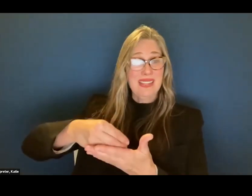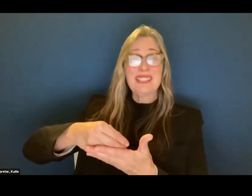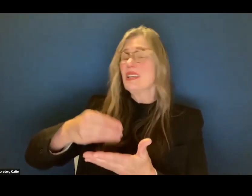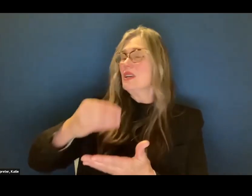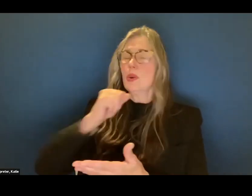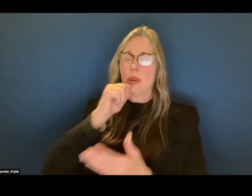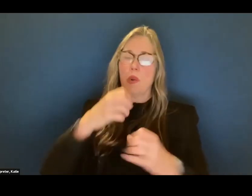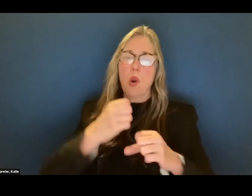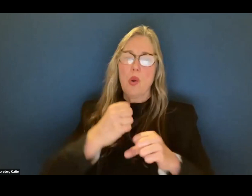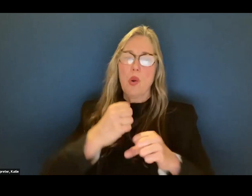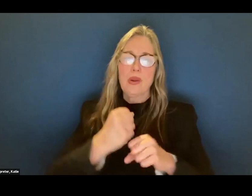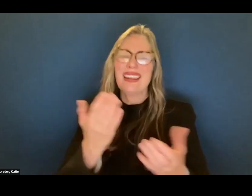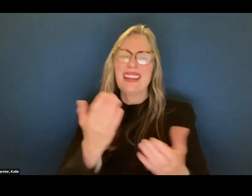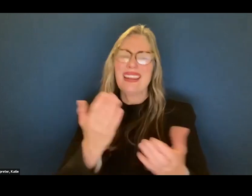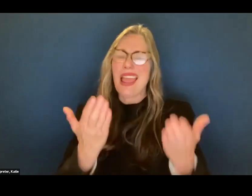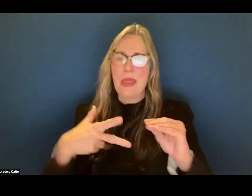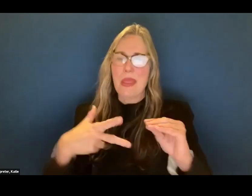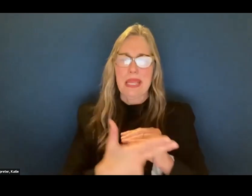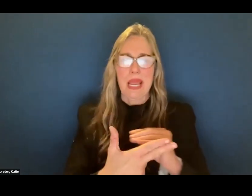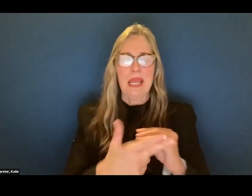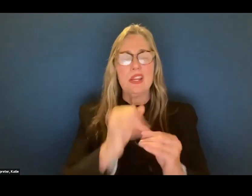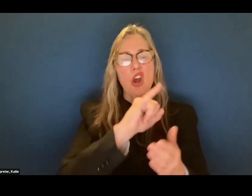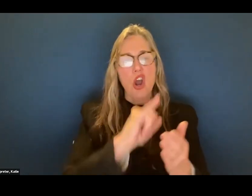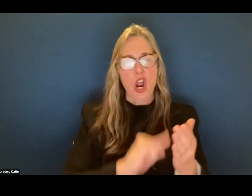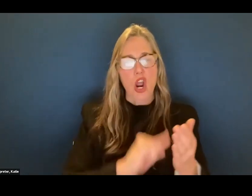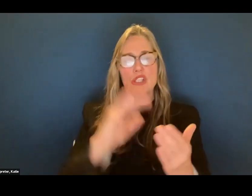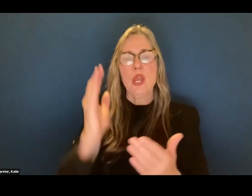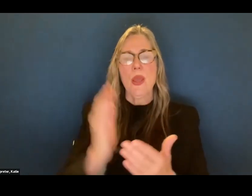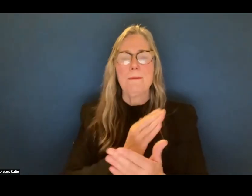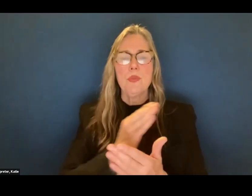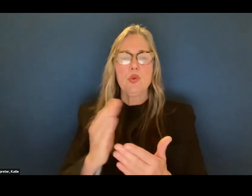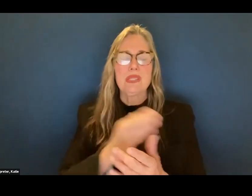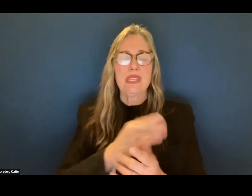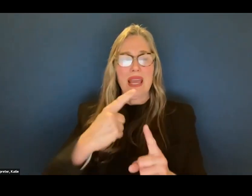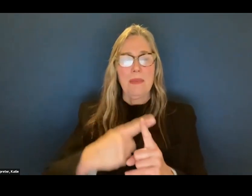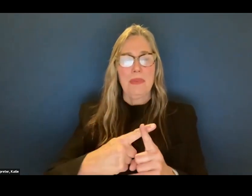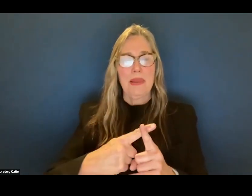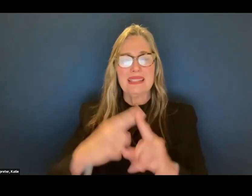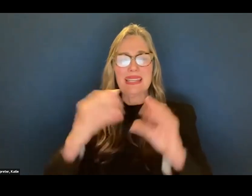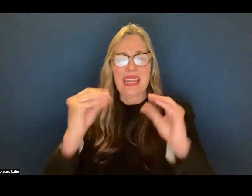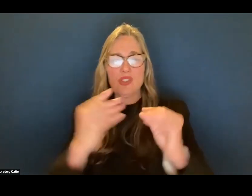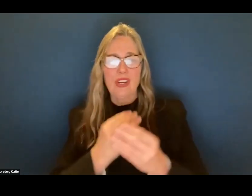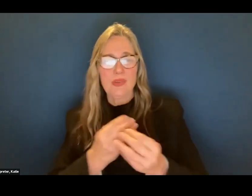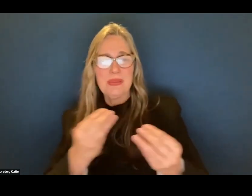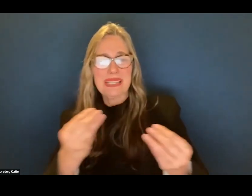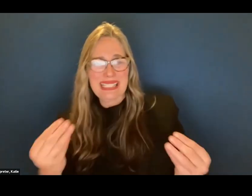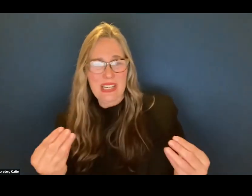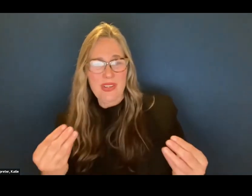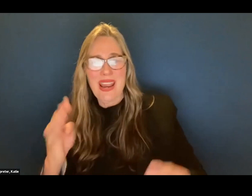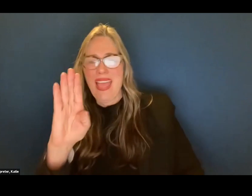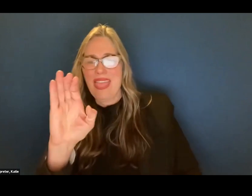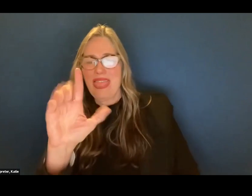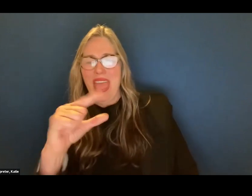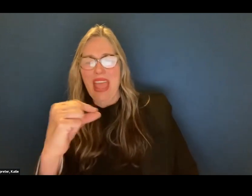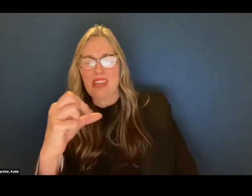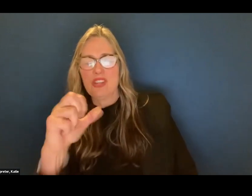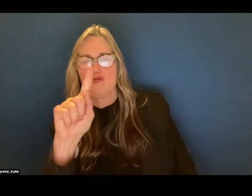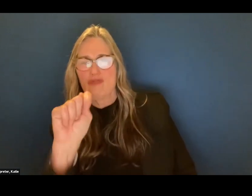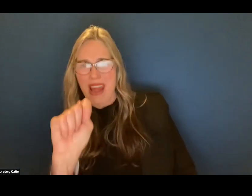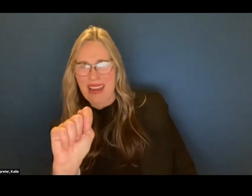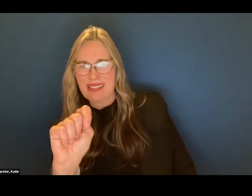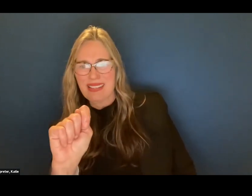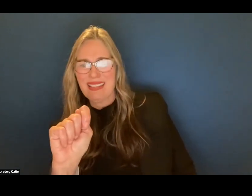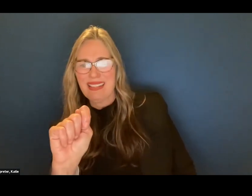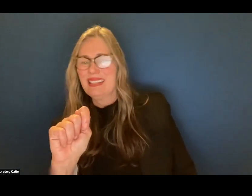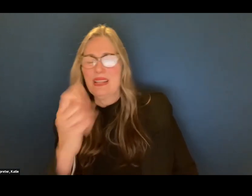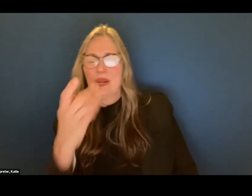grant. We'll just have to see. We are expected to receive the second half of that funding in May. So